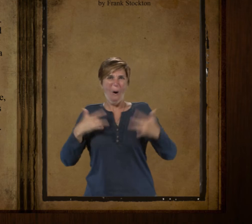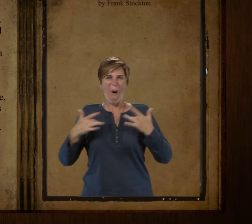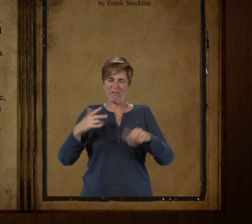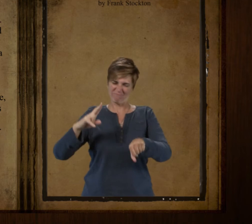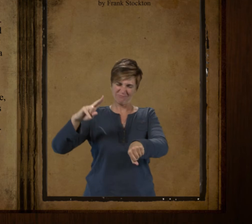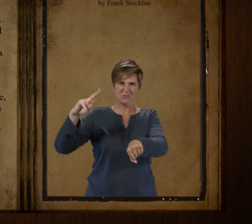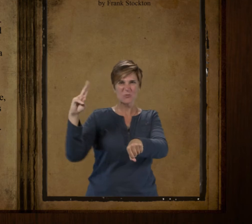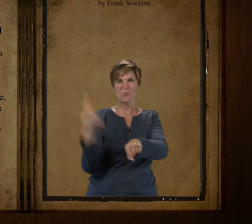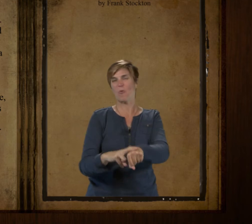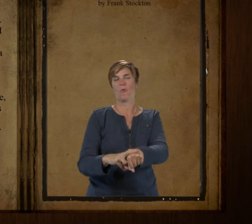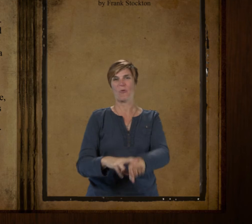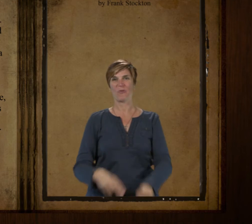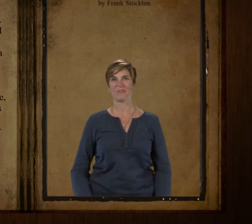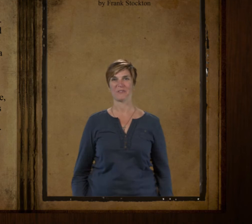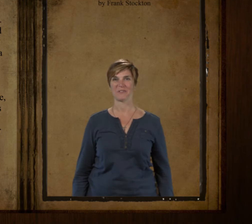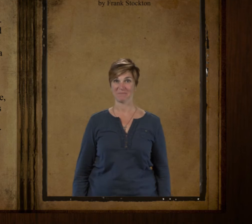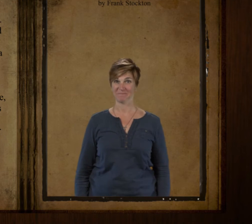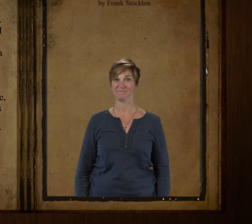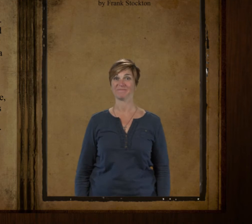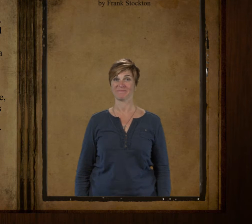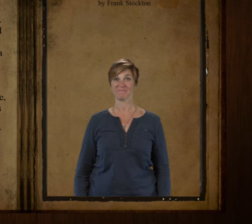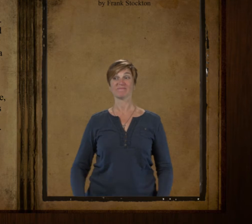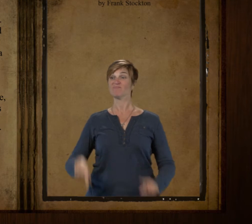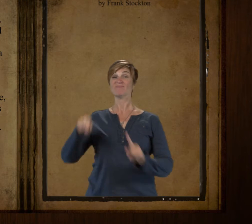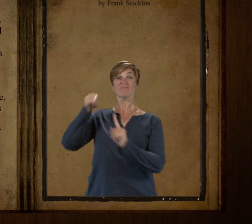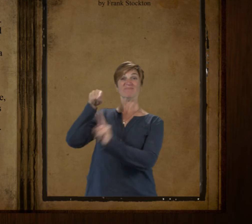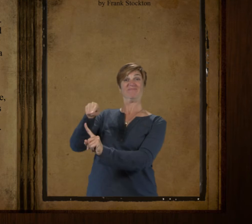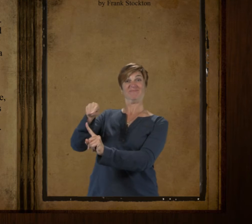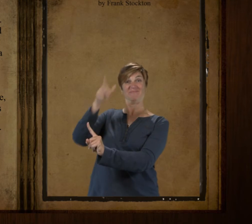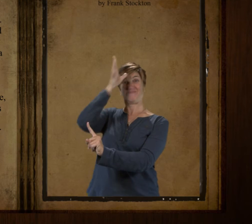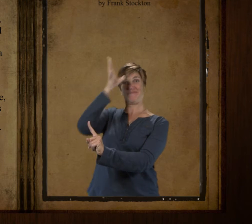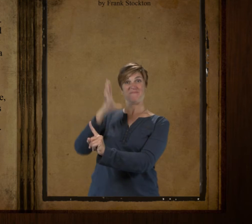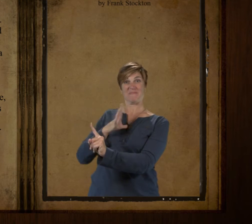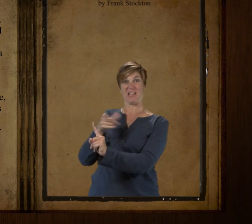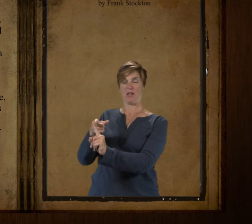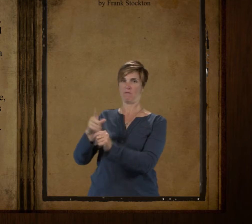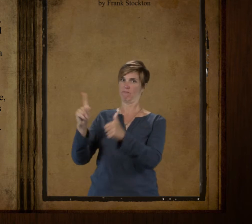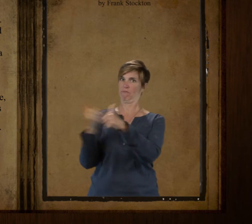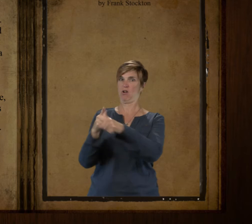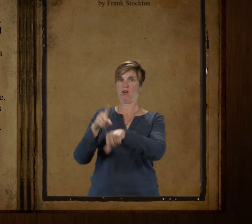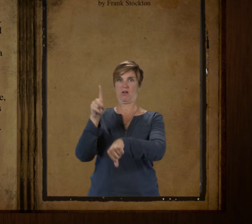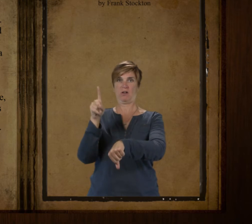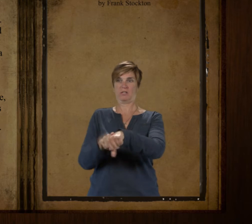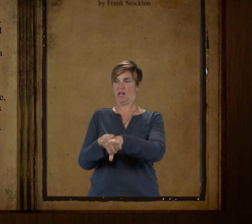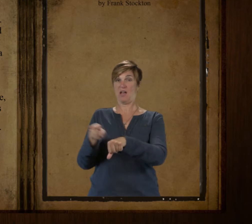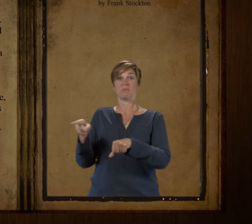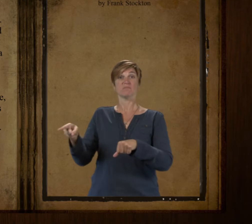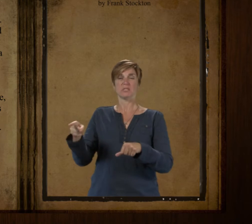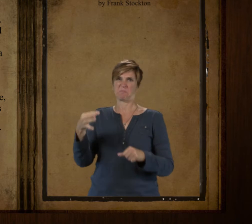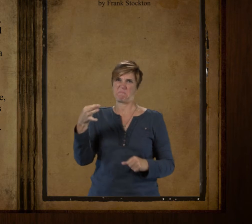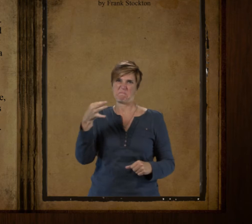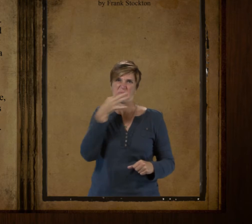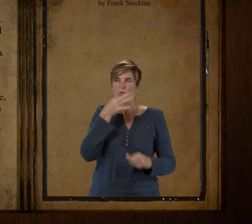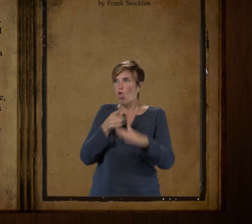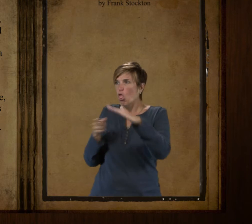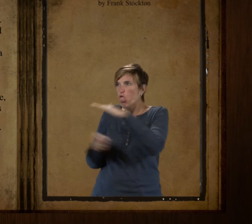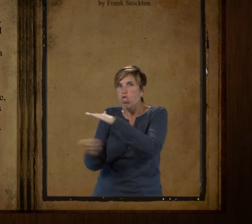Never before had such a case occurred. Never before had a subject dared to love the daughter of a